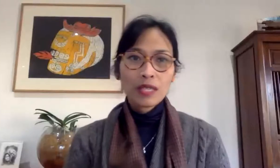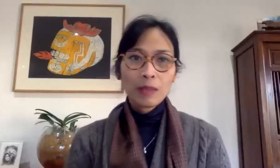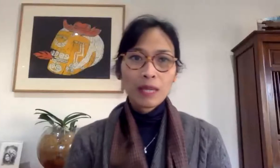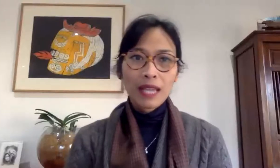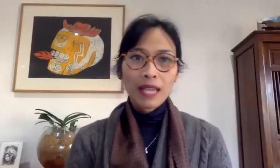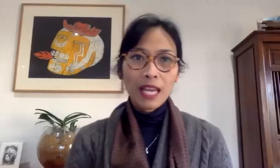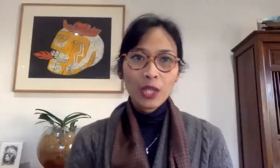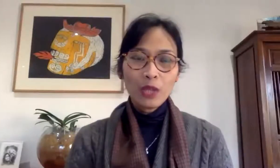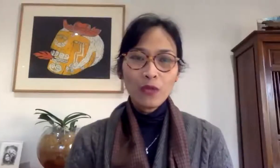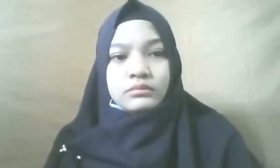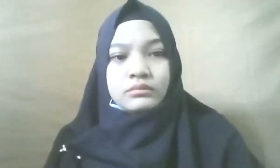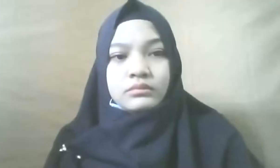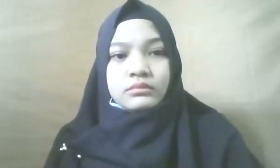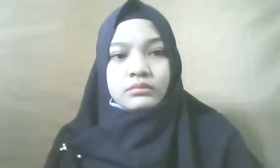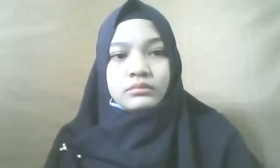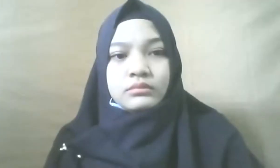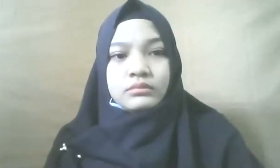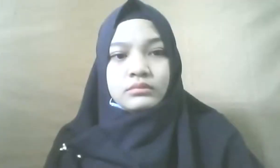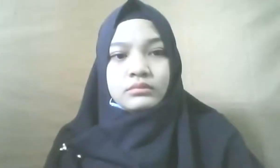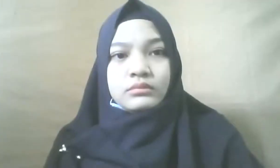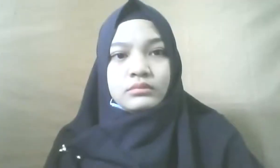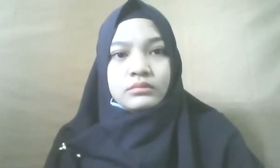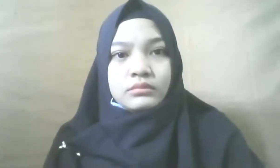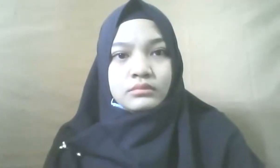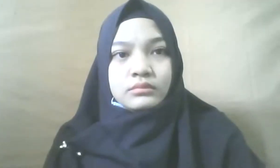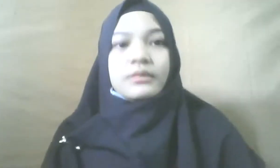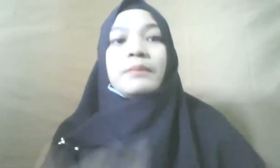at ANU for the introduction.